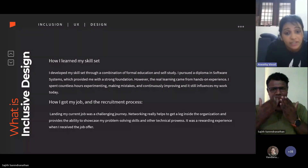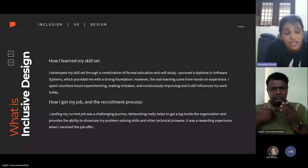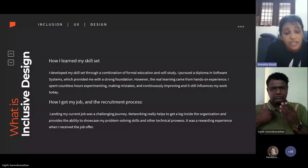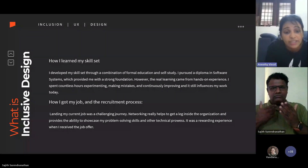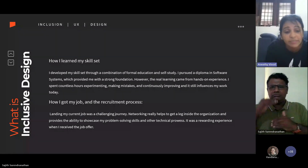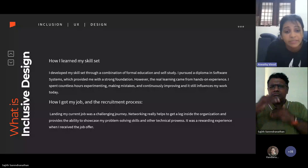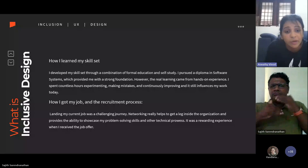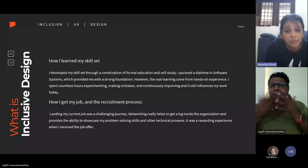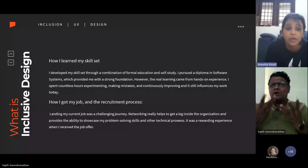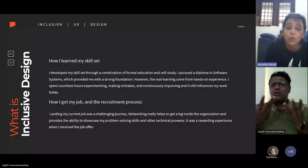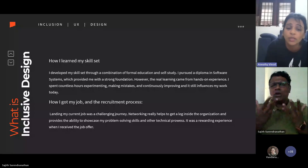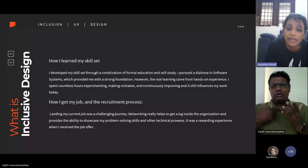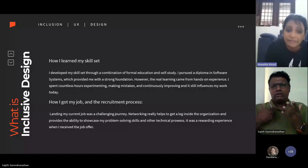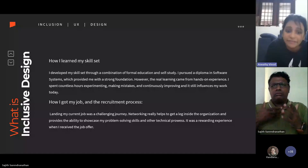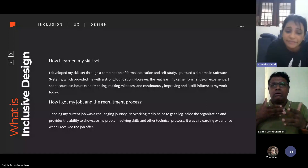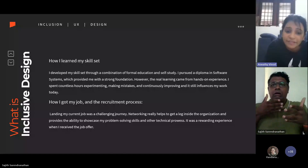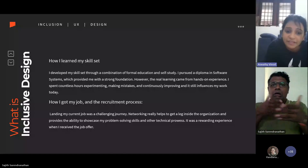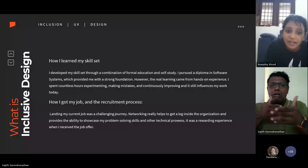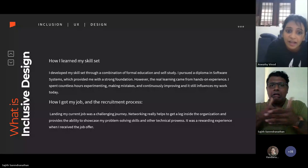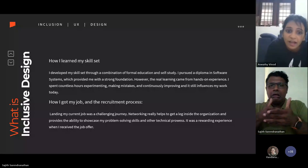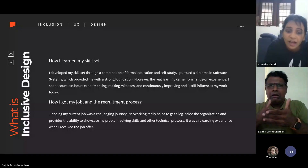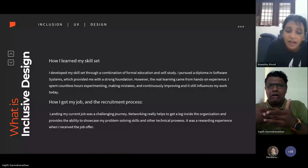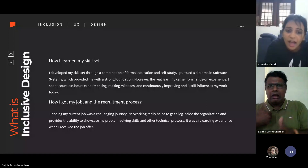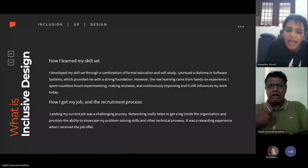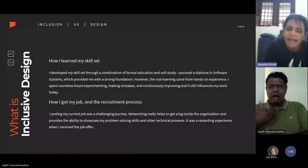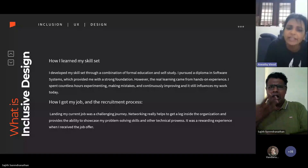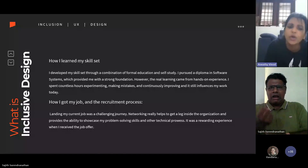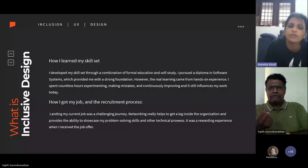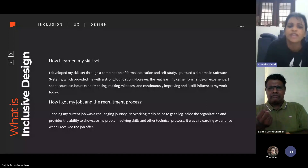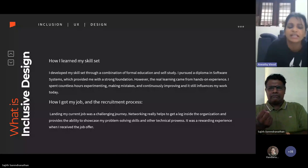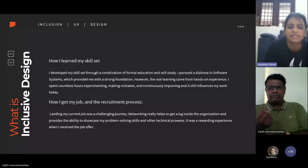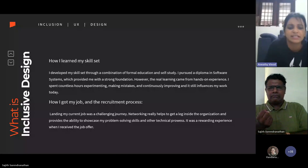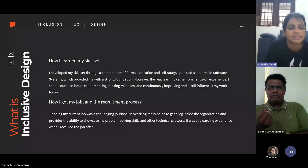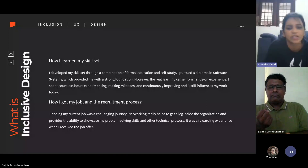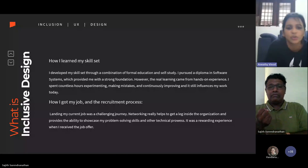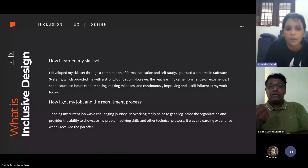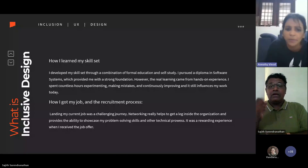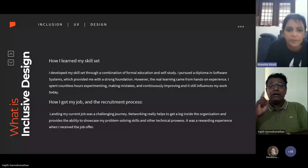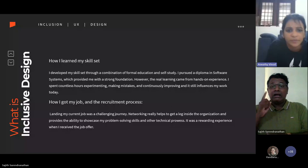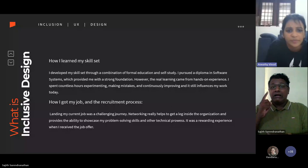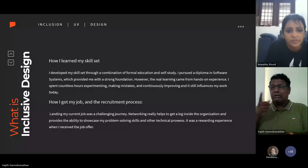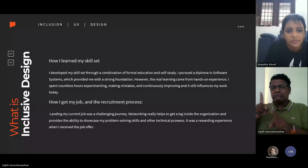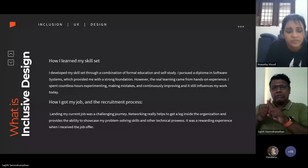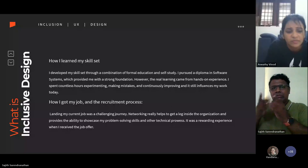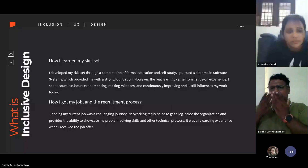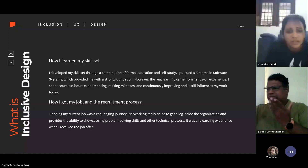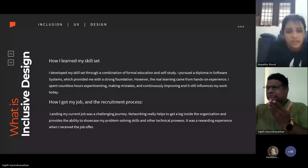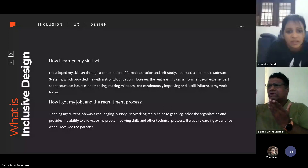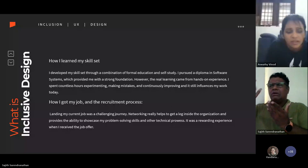So I'd like to tell you a little bit about my own life. I had a lot of challenges as I grew up.